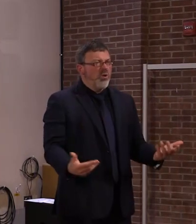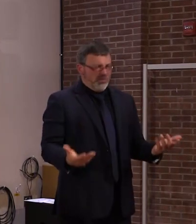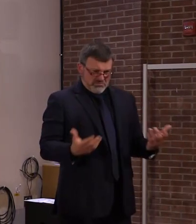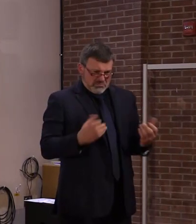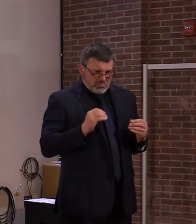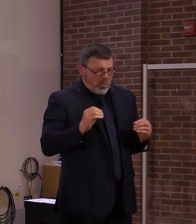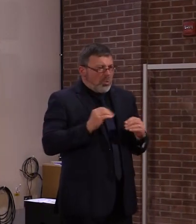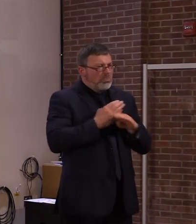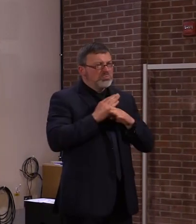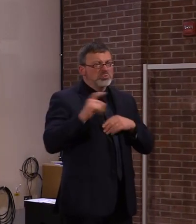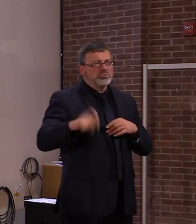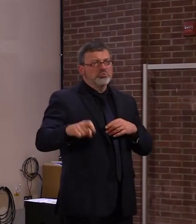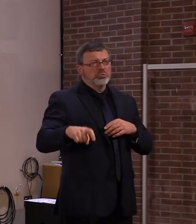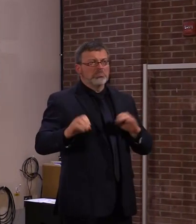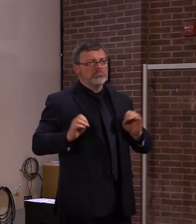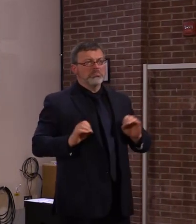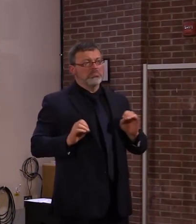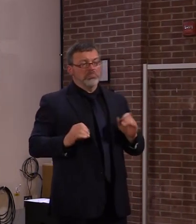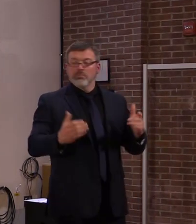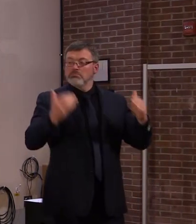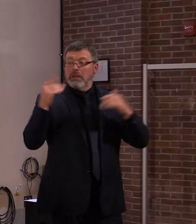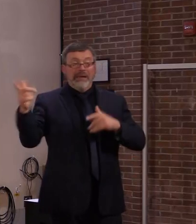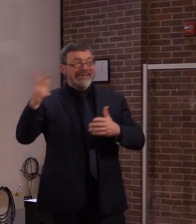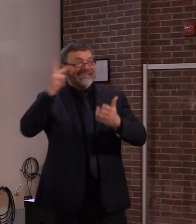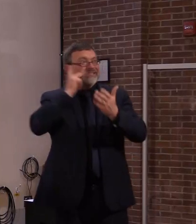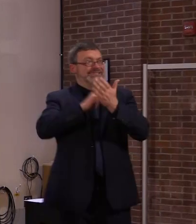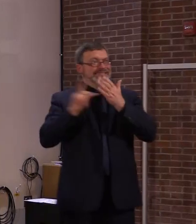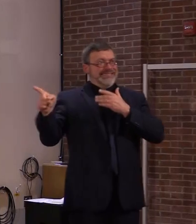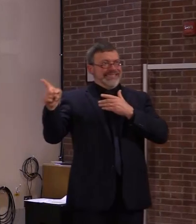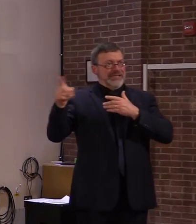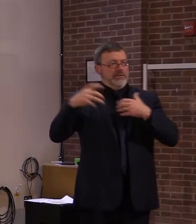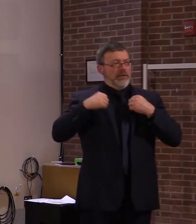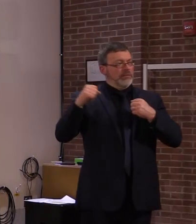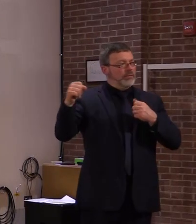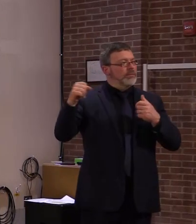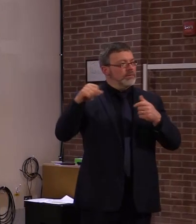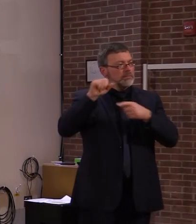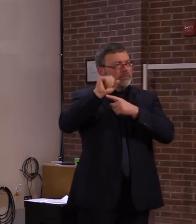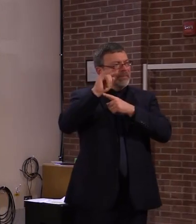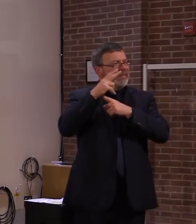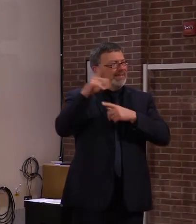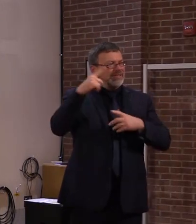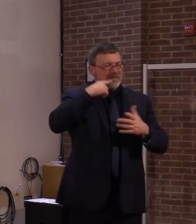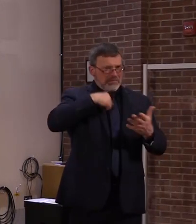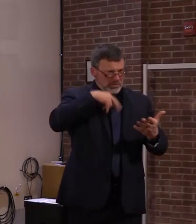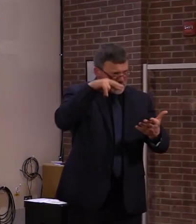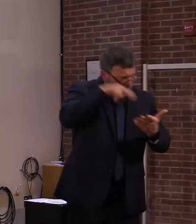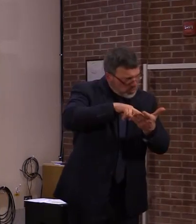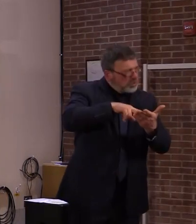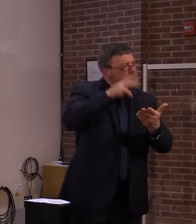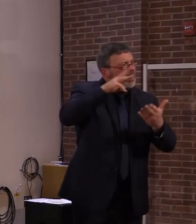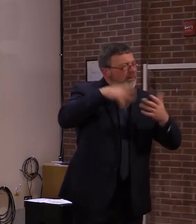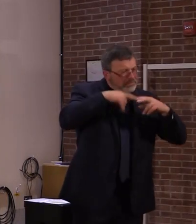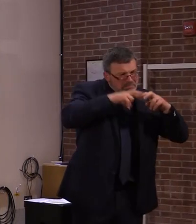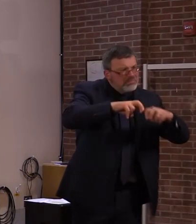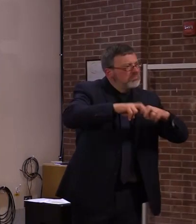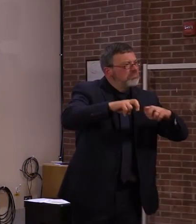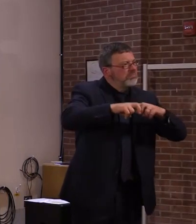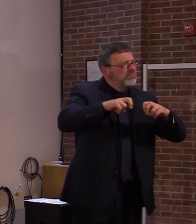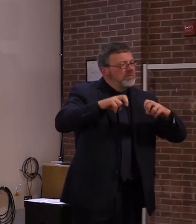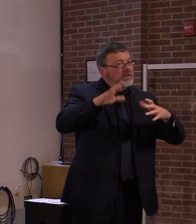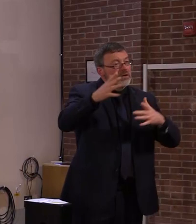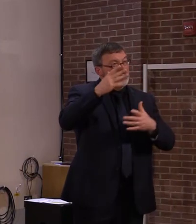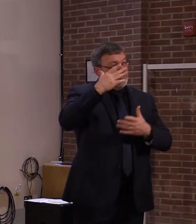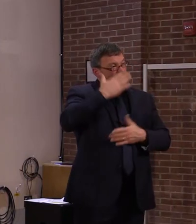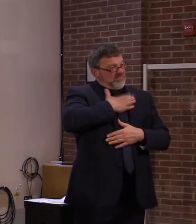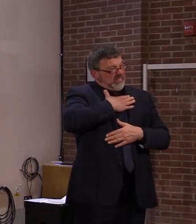Tim, it's been a few weeks since I looked at the website, but the website I believe says